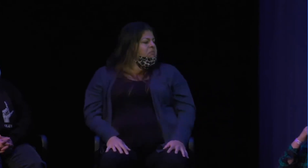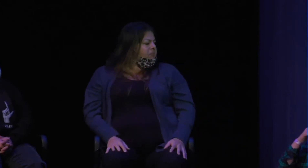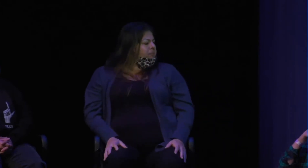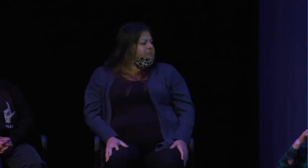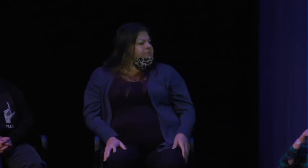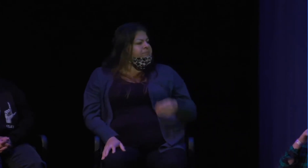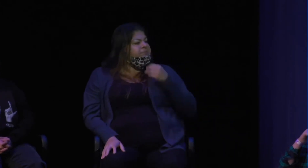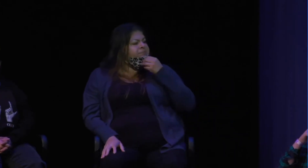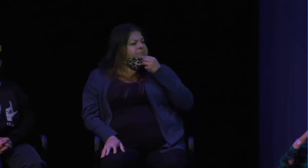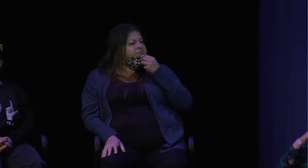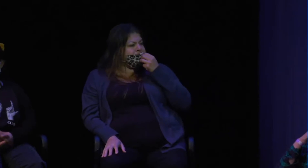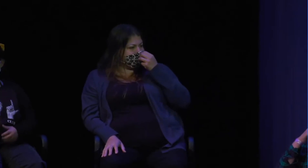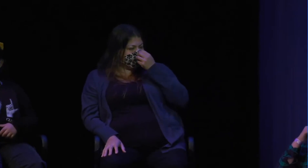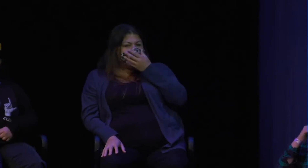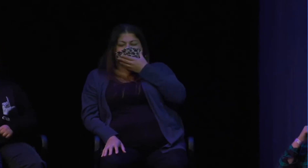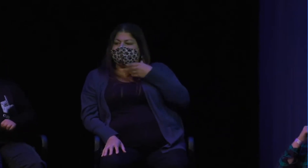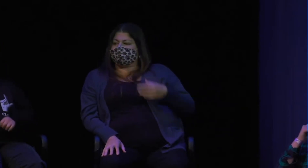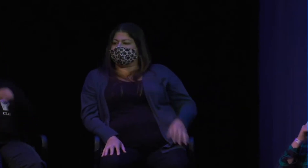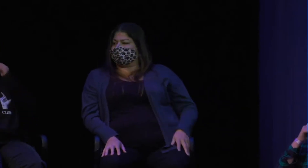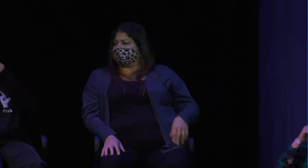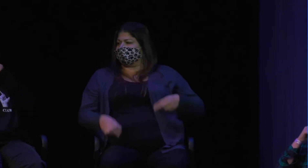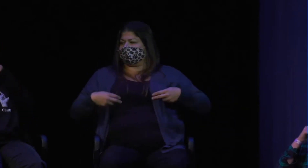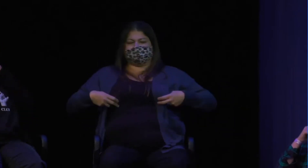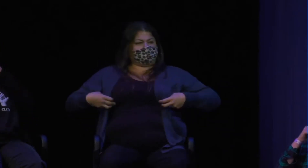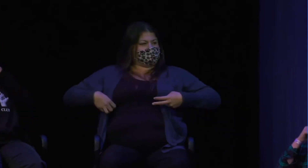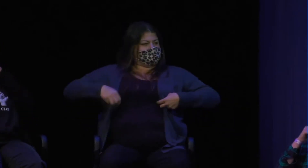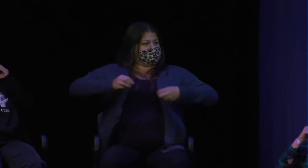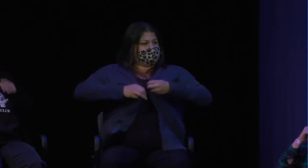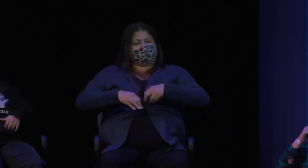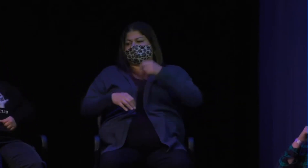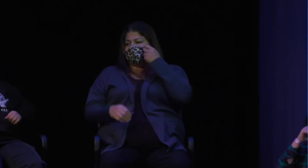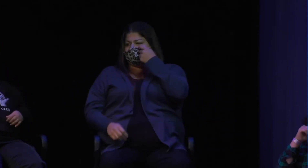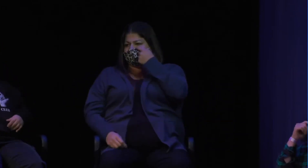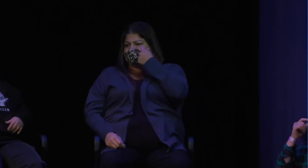So it's an interesting experience.